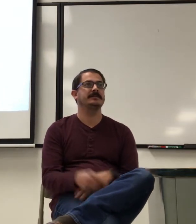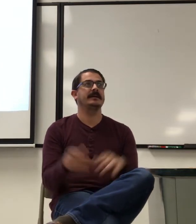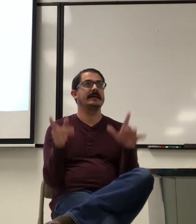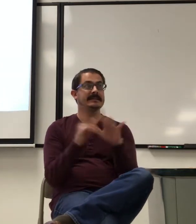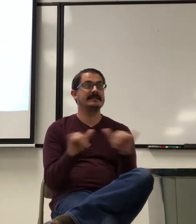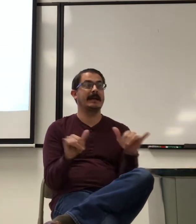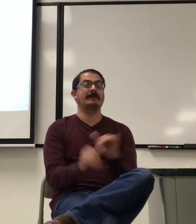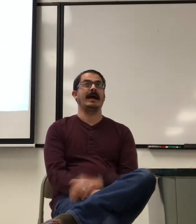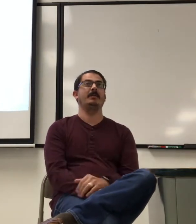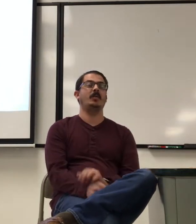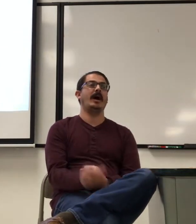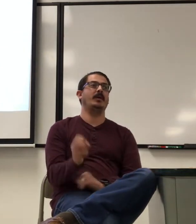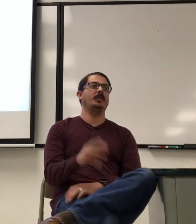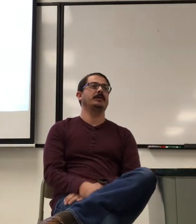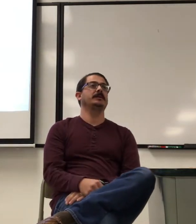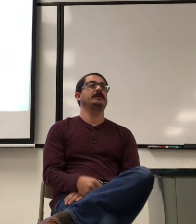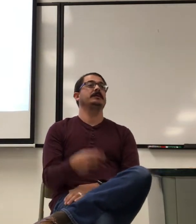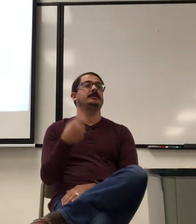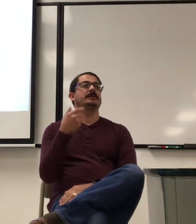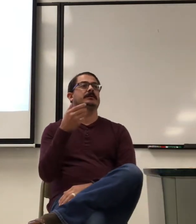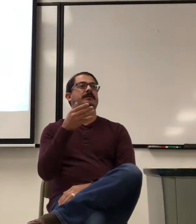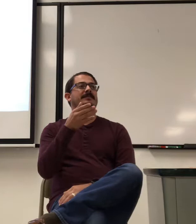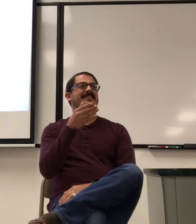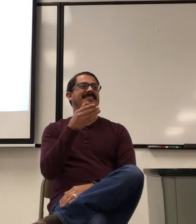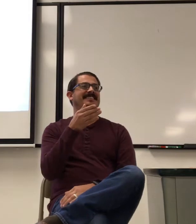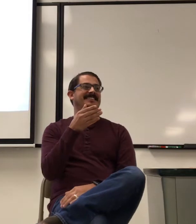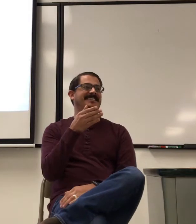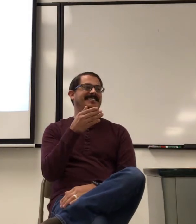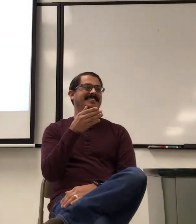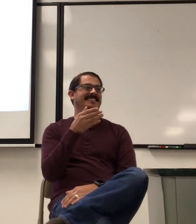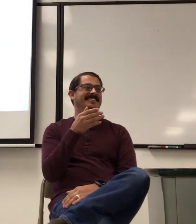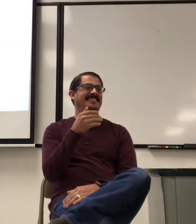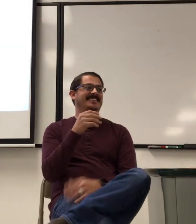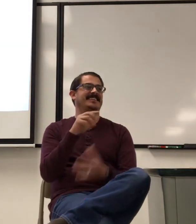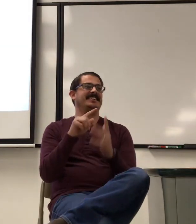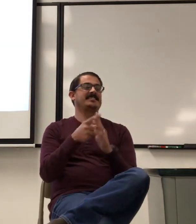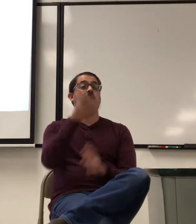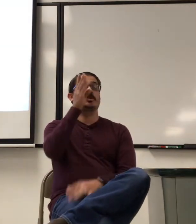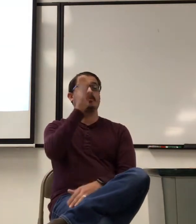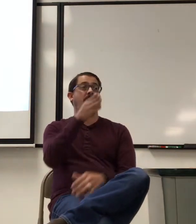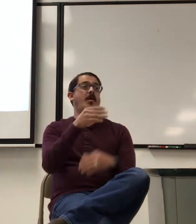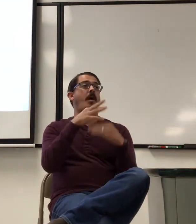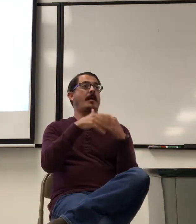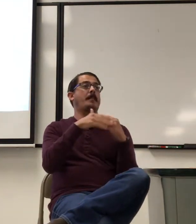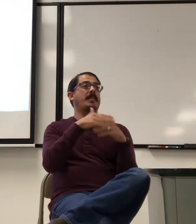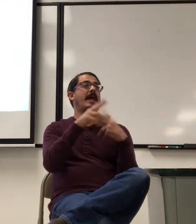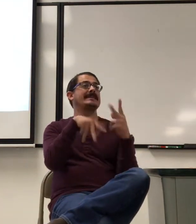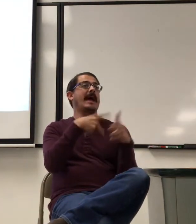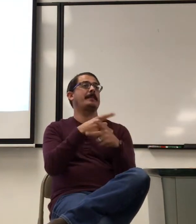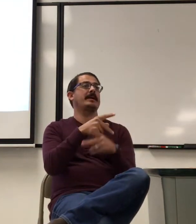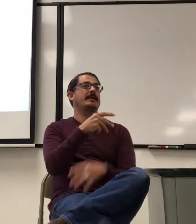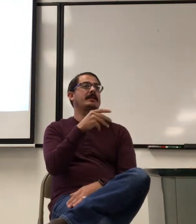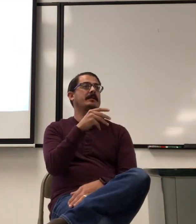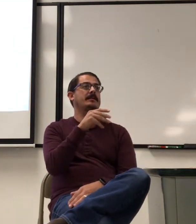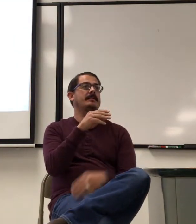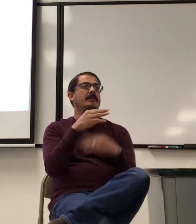Start straight away with blood typing. Moving on with the blood chapter. It's exactly where we left off.